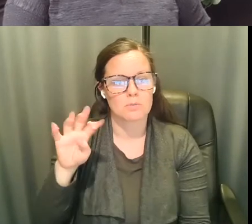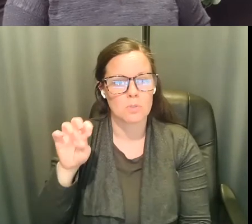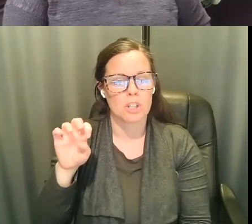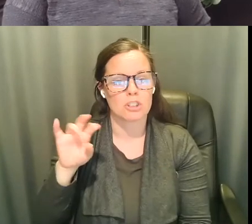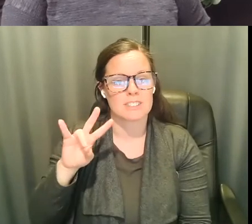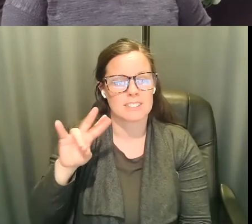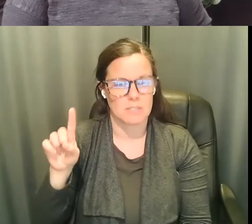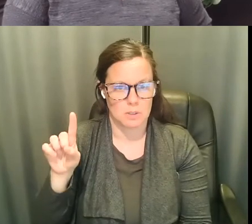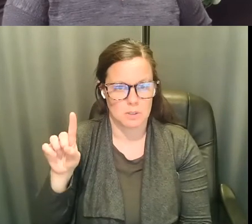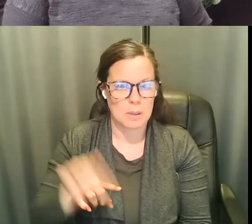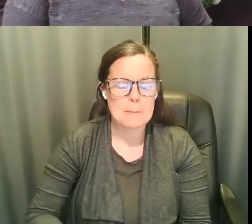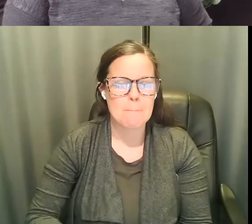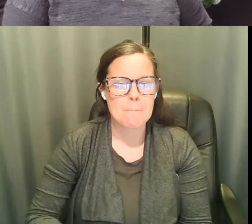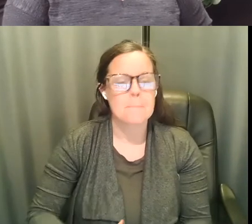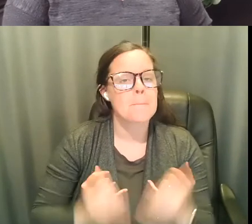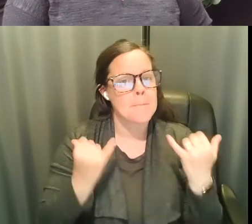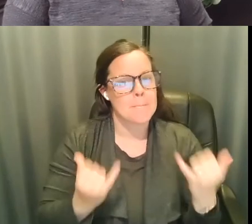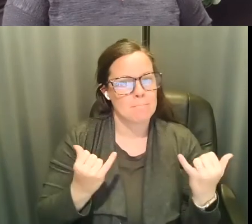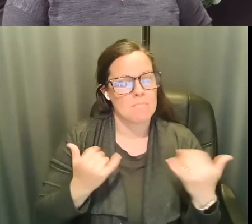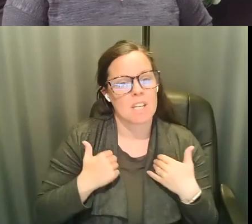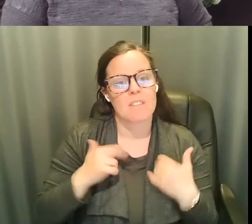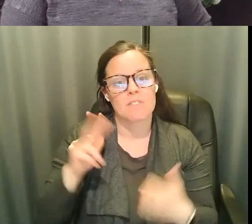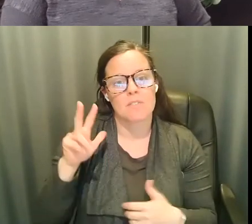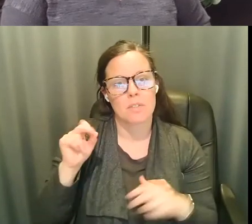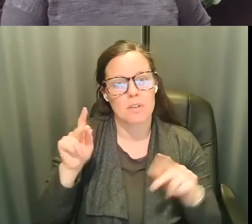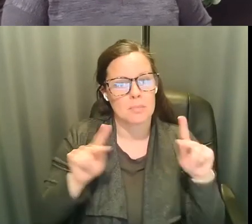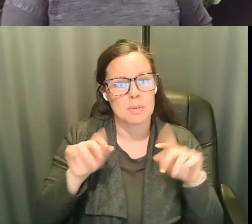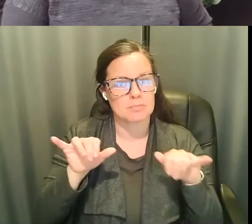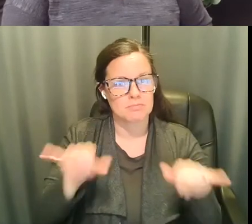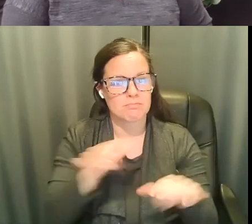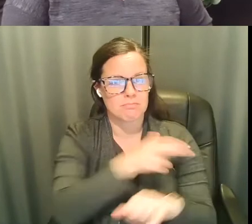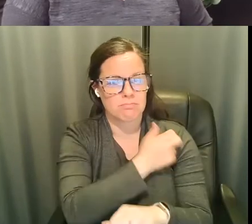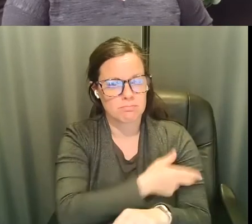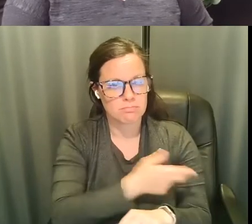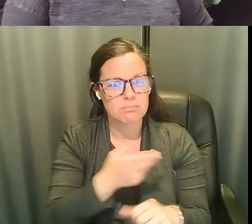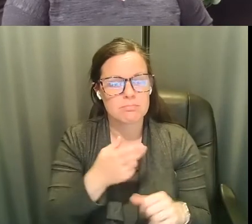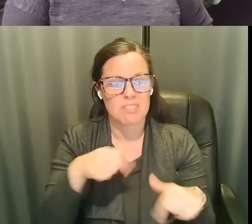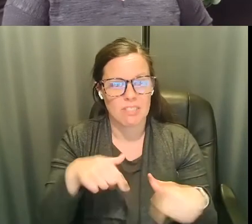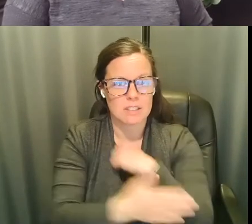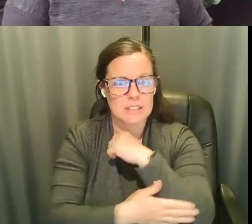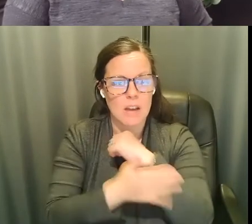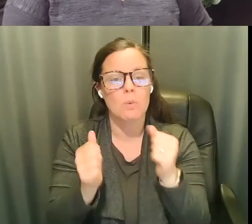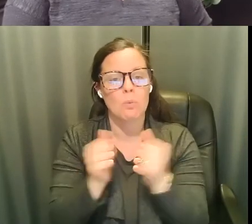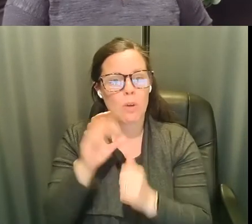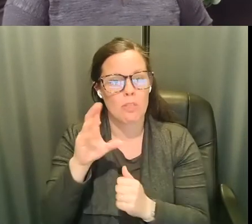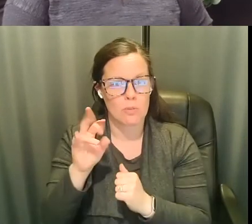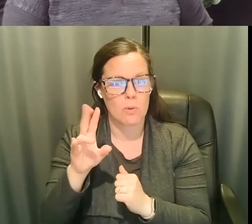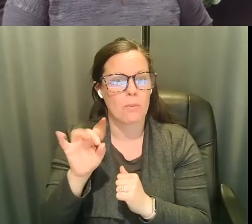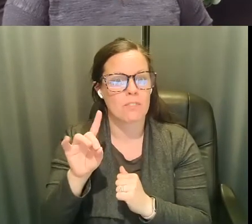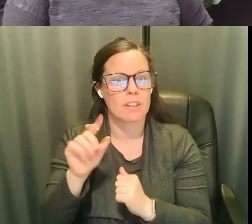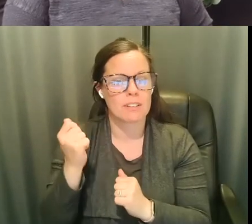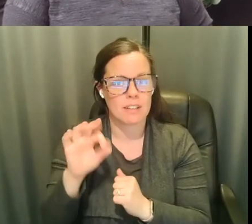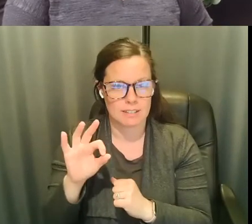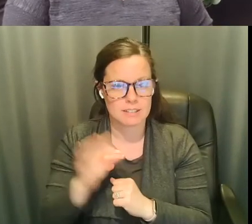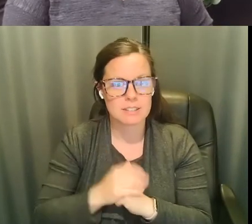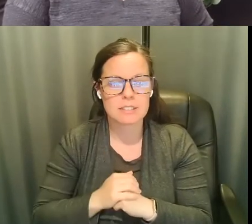14,471. We currently have 30 people hospitalized in this county with COVID-19, and